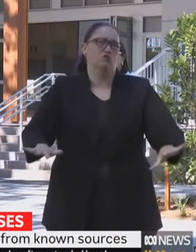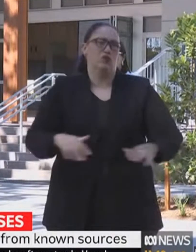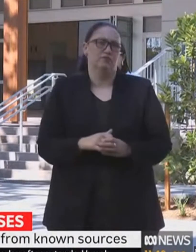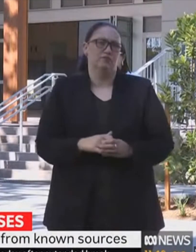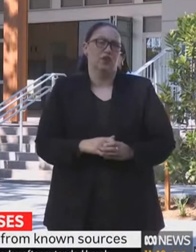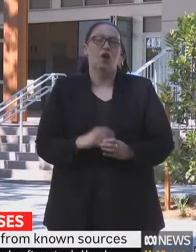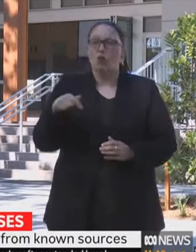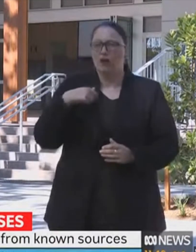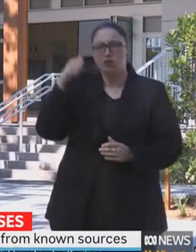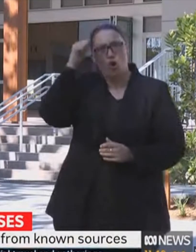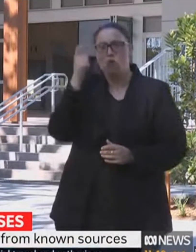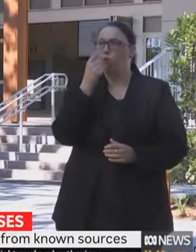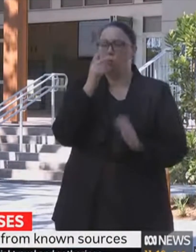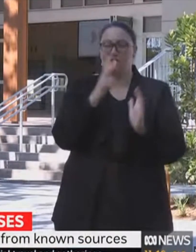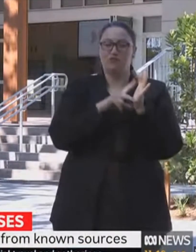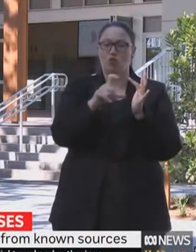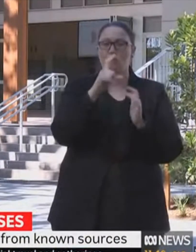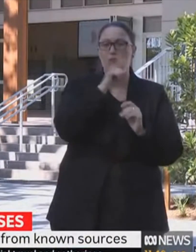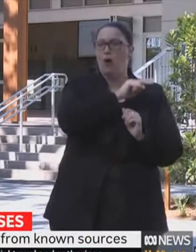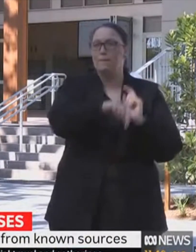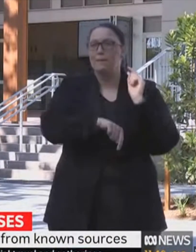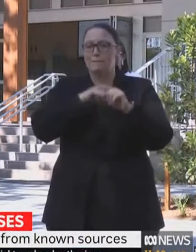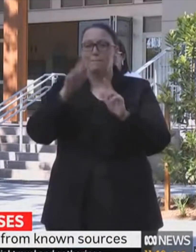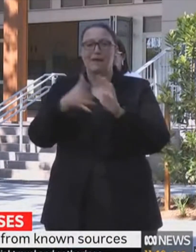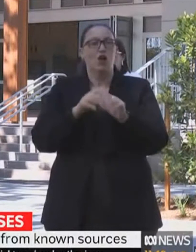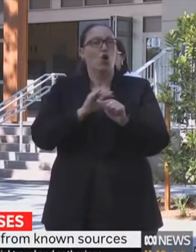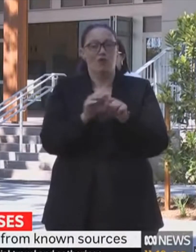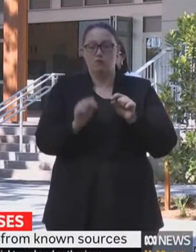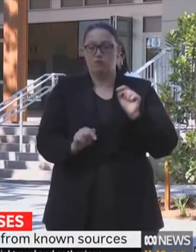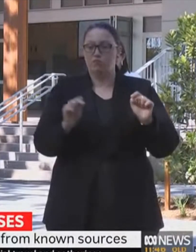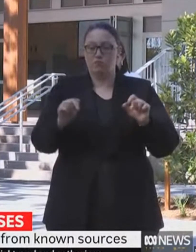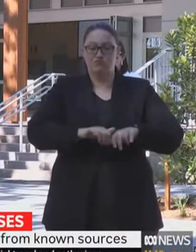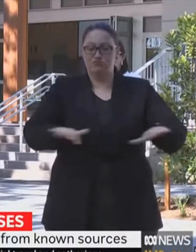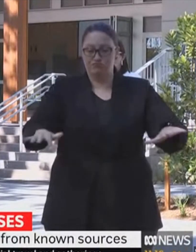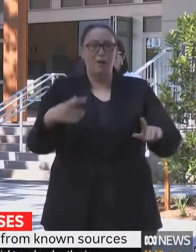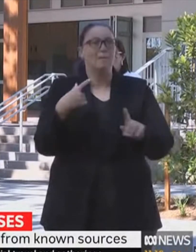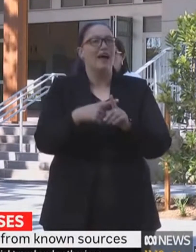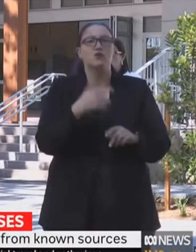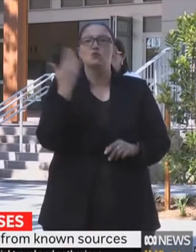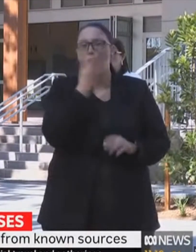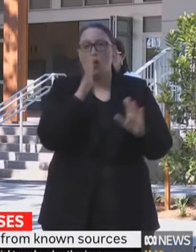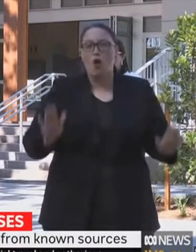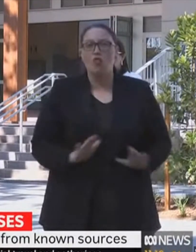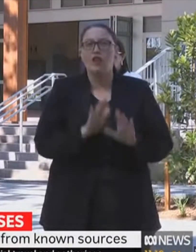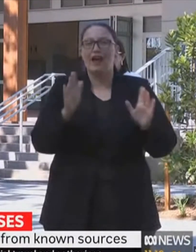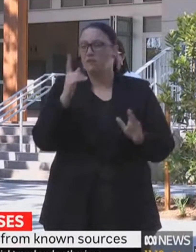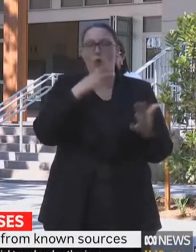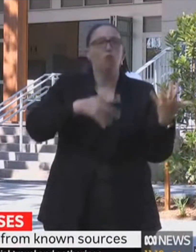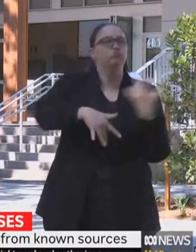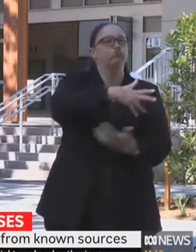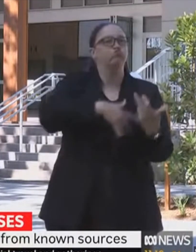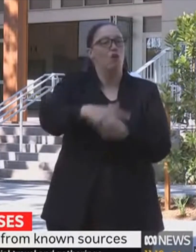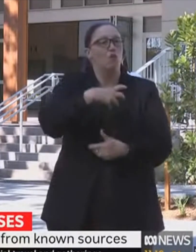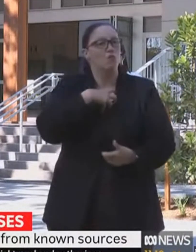potential seeding from Victoria. We're dealing with the fact that people were more mobile during the school holidays, and we're dealing with the fact that restrictions